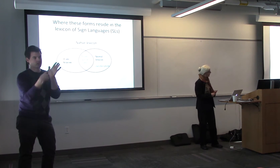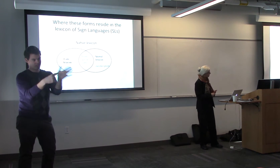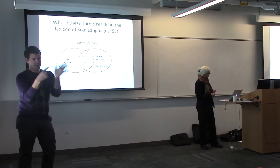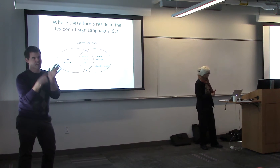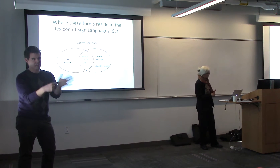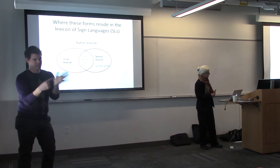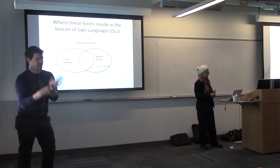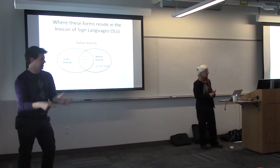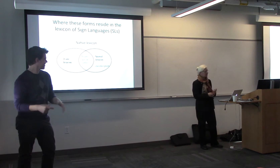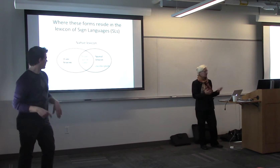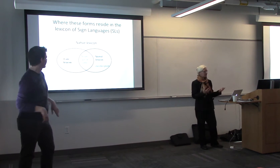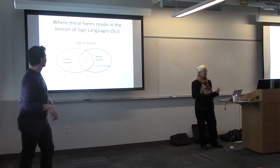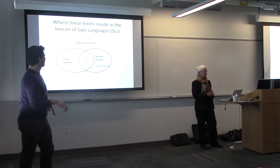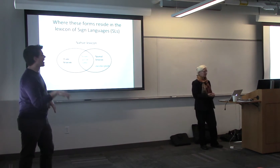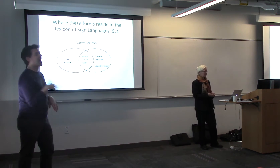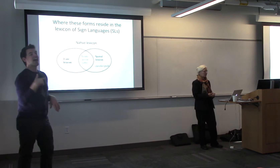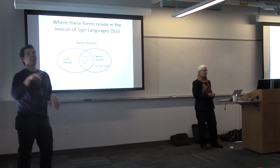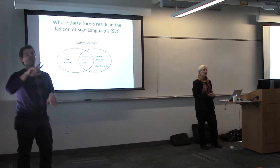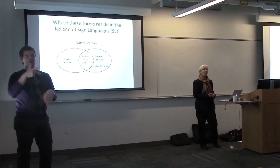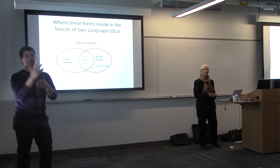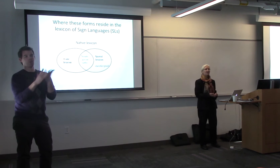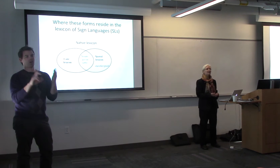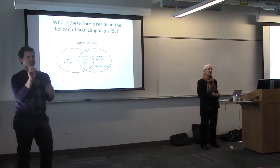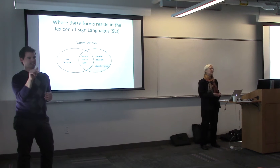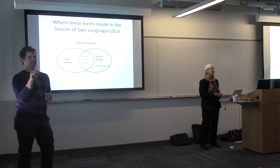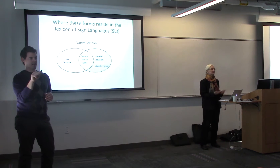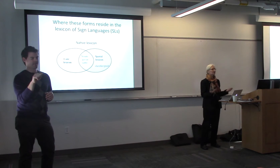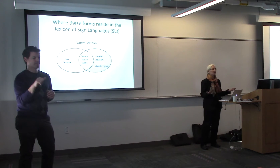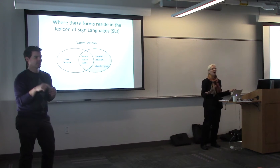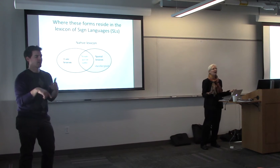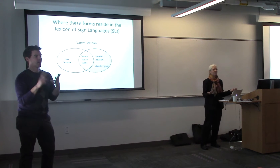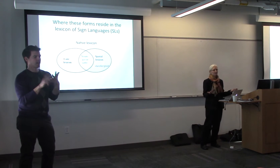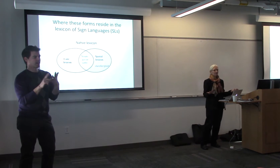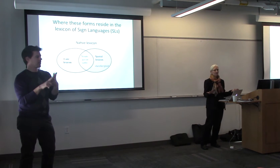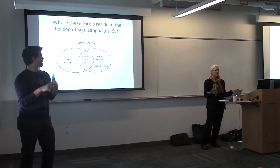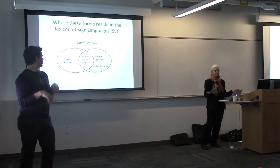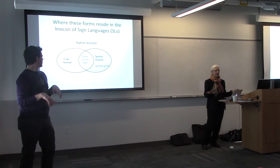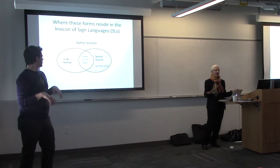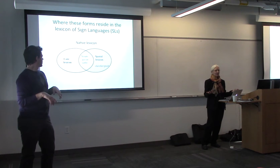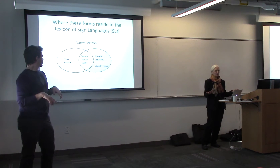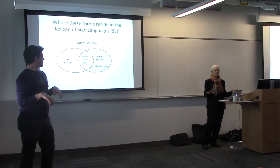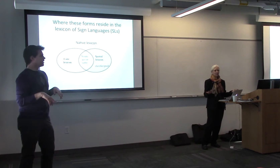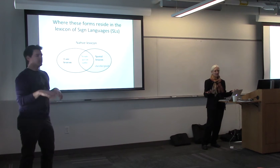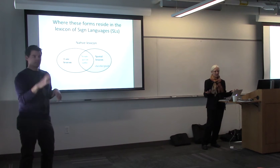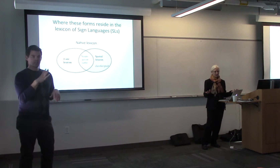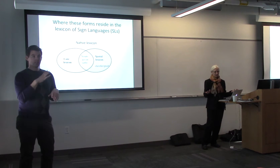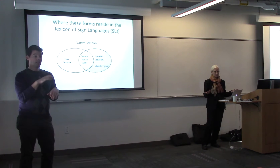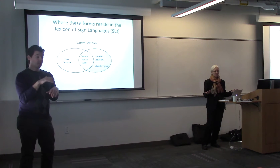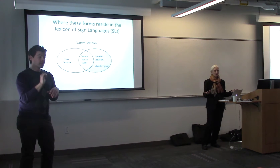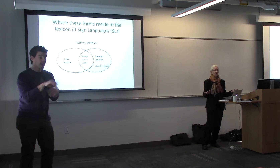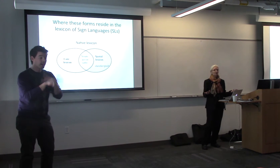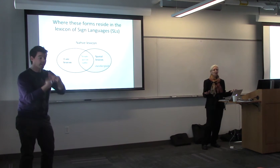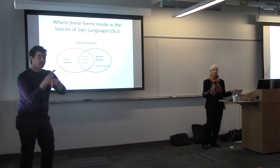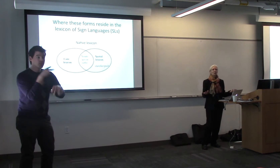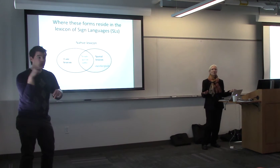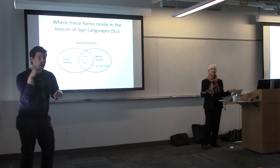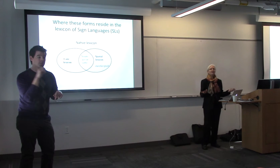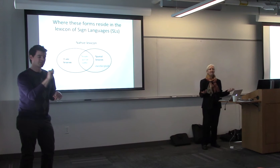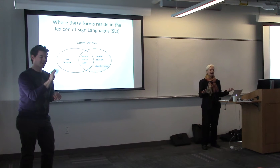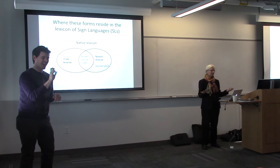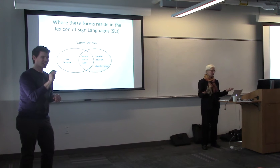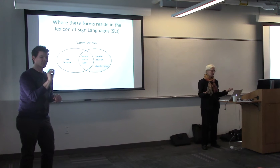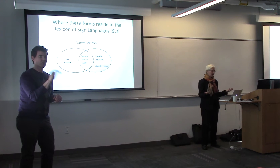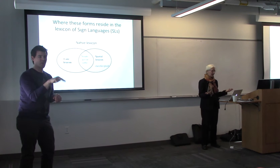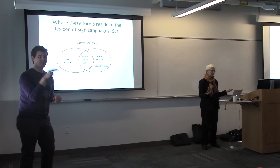And the third part, the third type of form, are the nouns that are derived from those act-on predicates. So